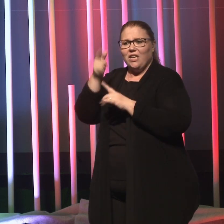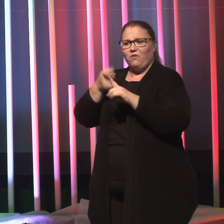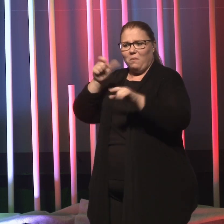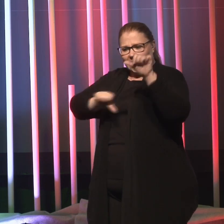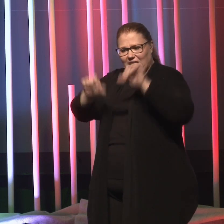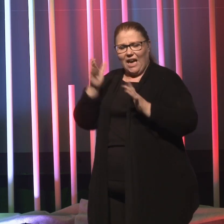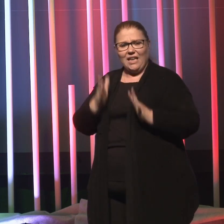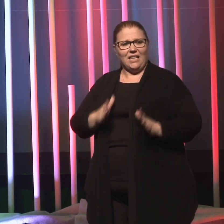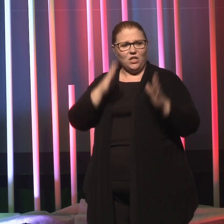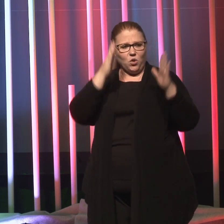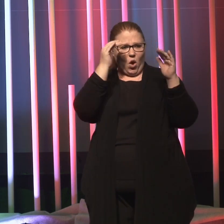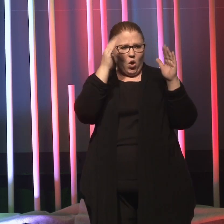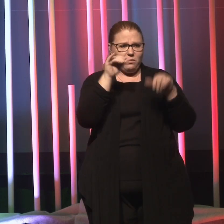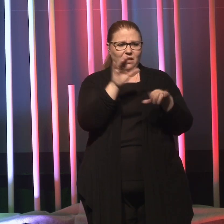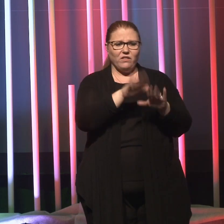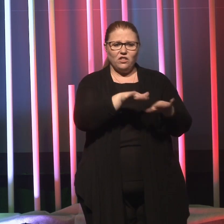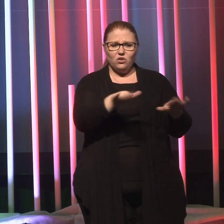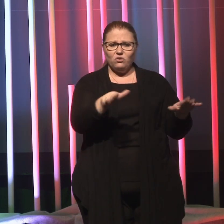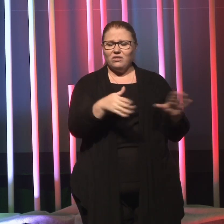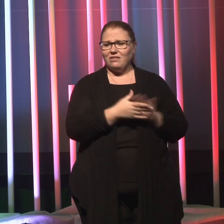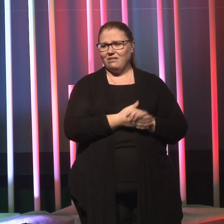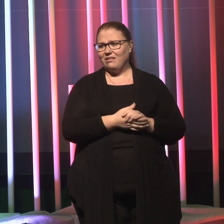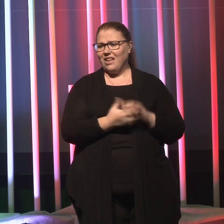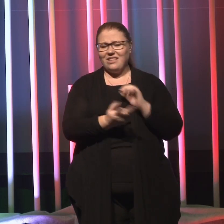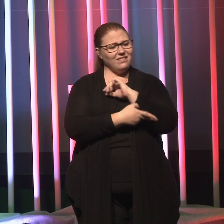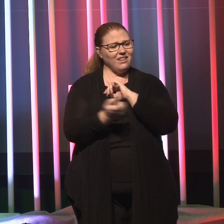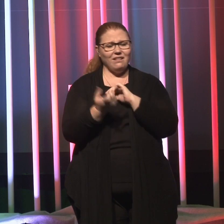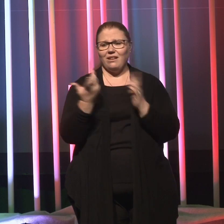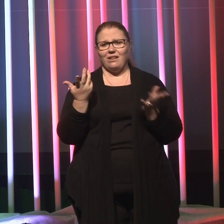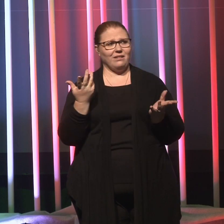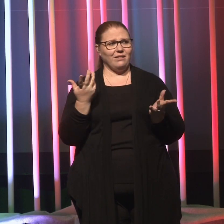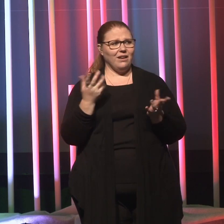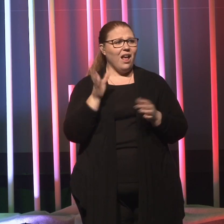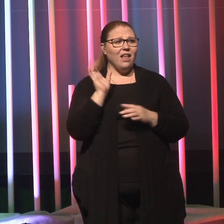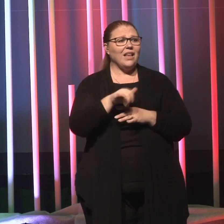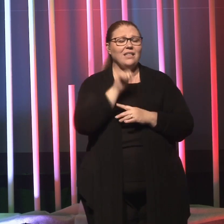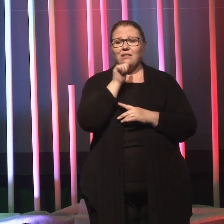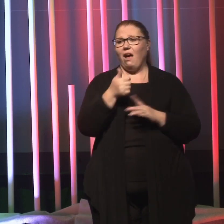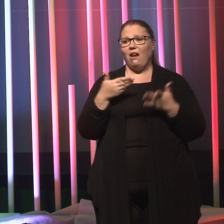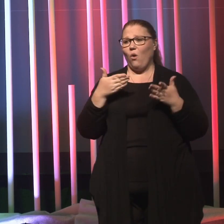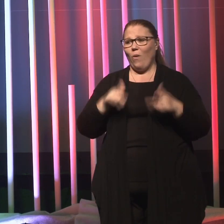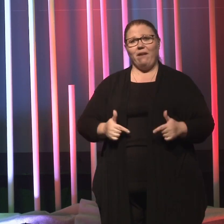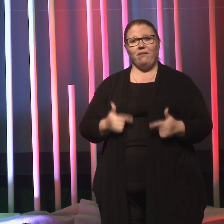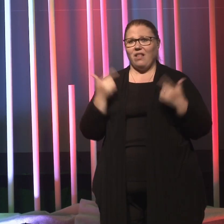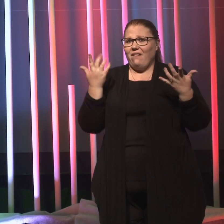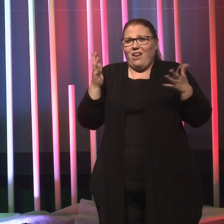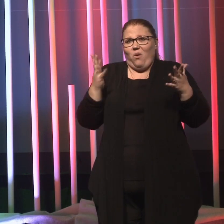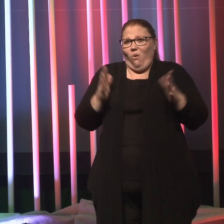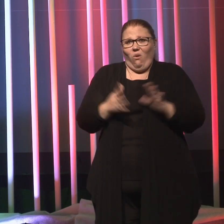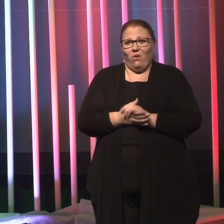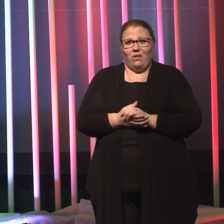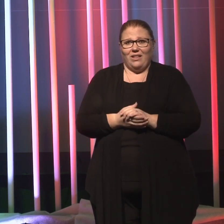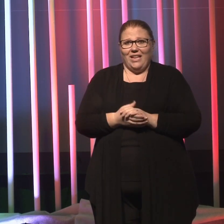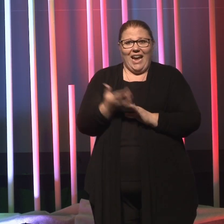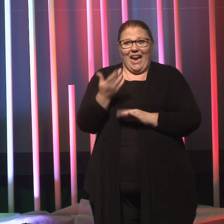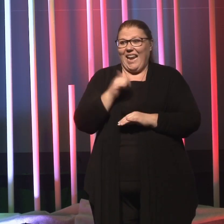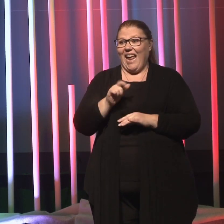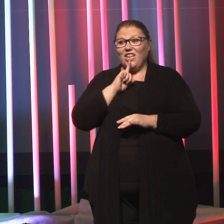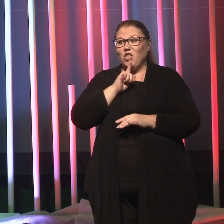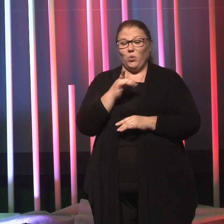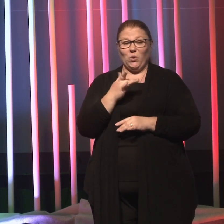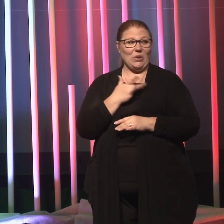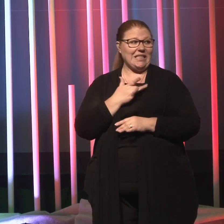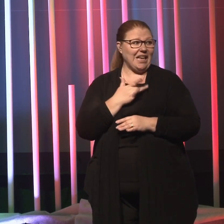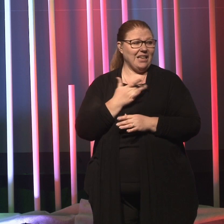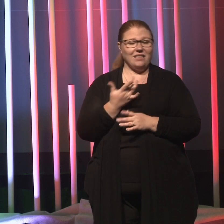the hopes of its children. He said, this is not a way of life at all in any true sense. Under